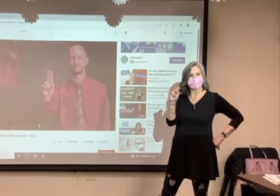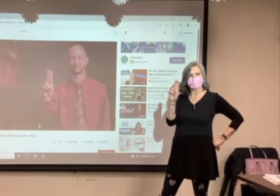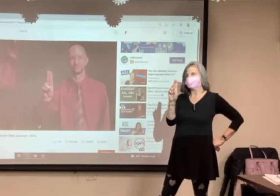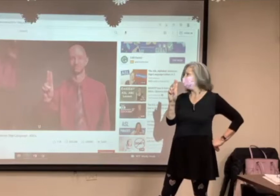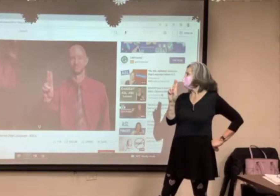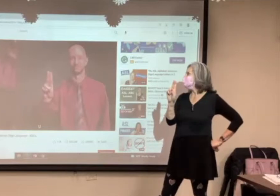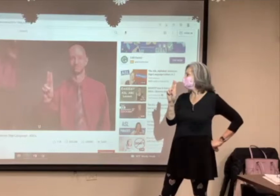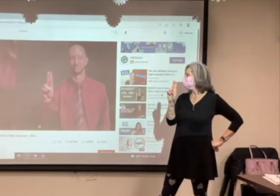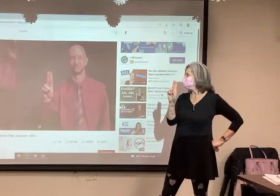U.